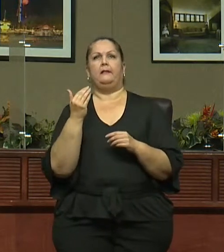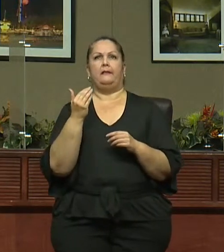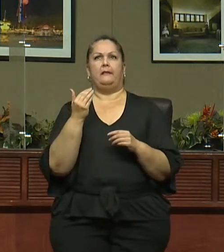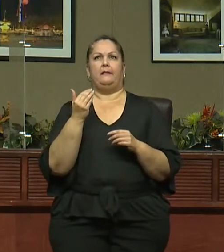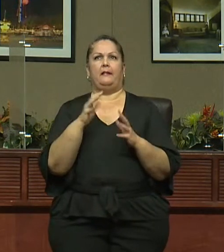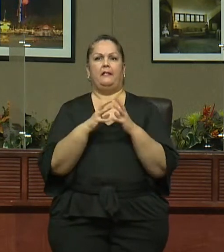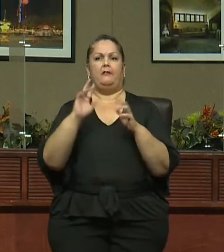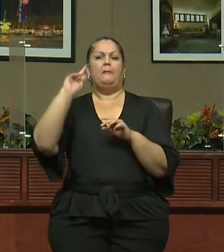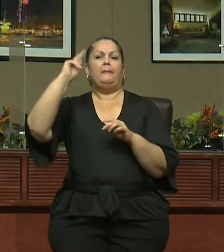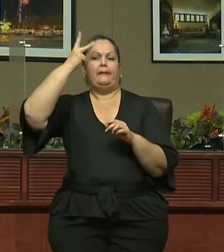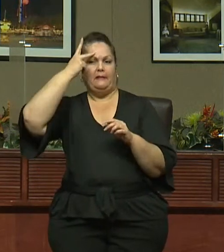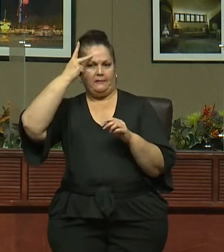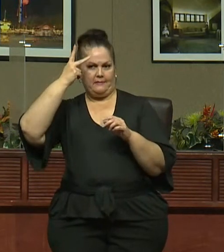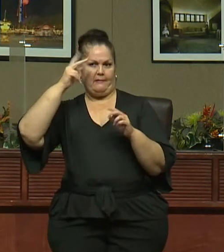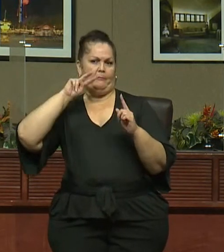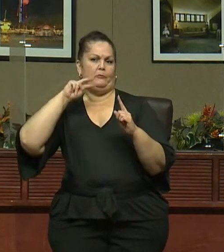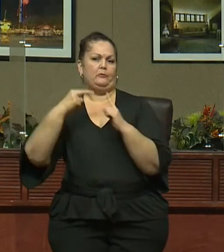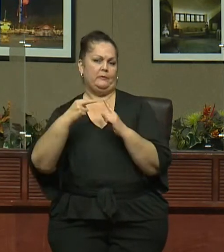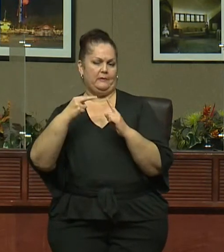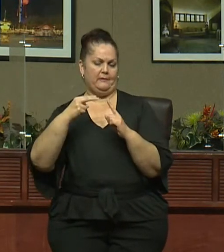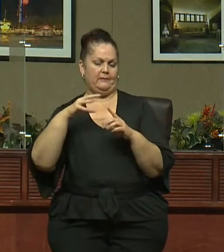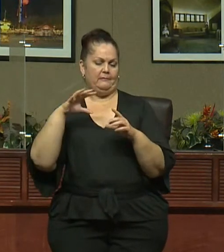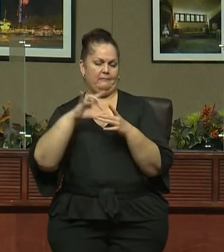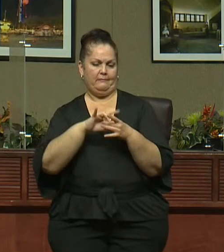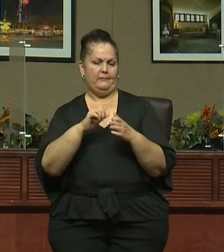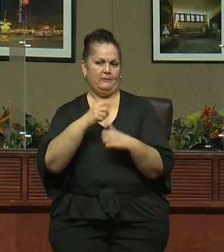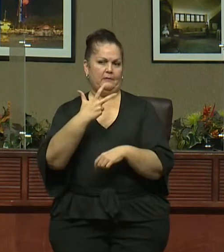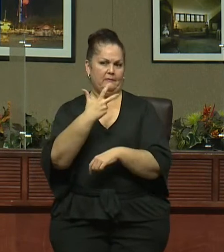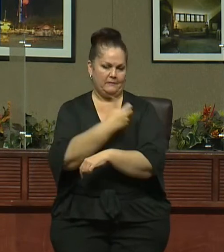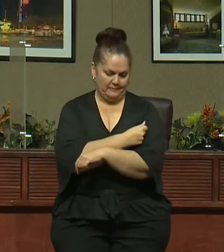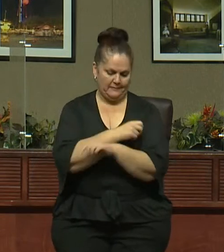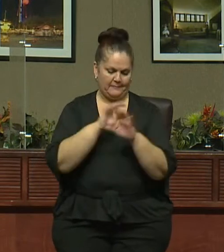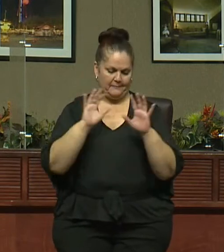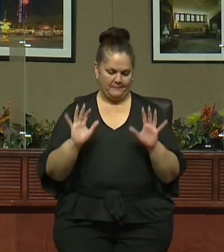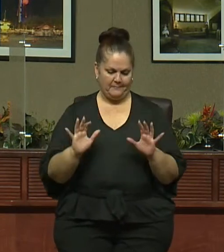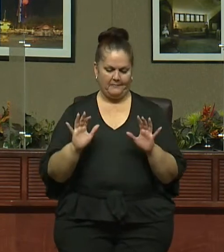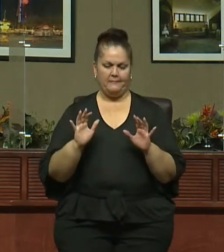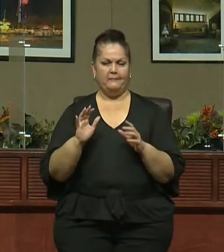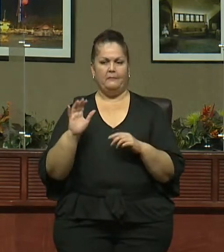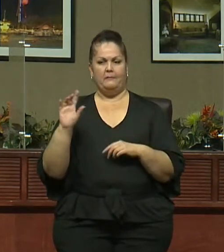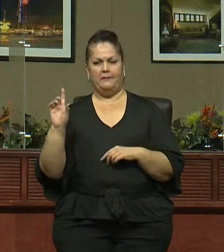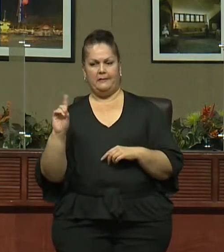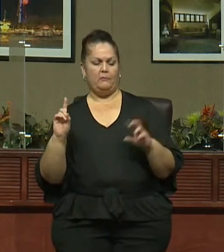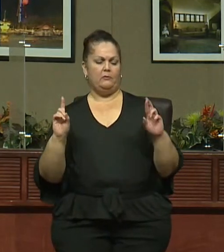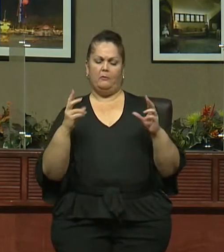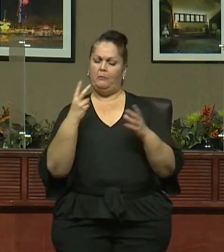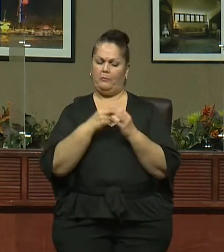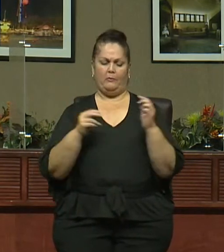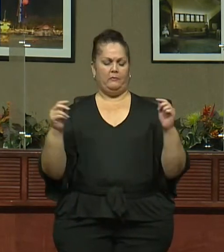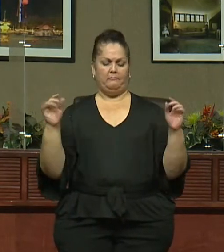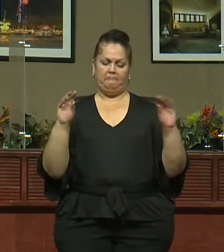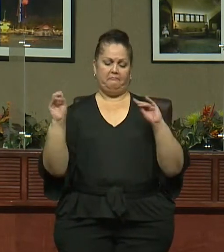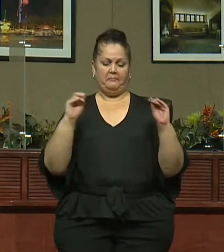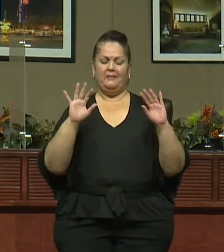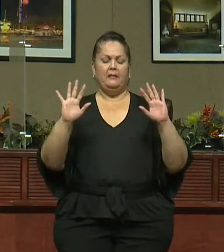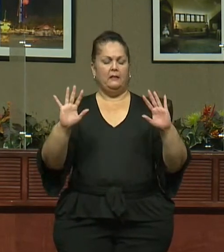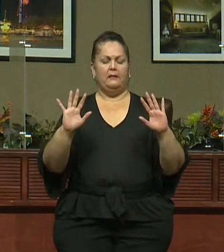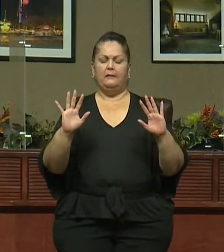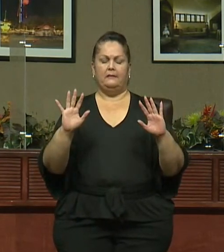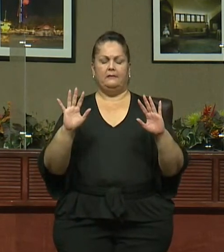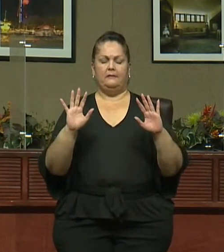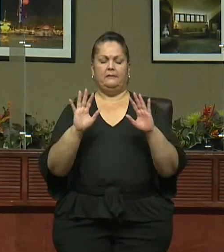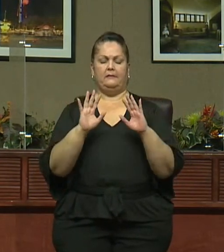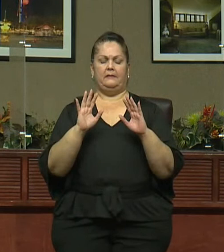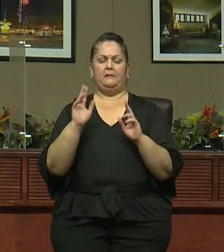issue from both sides of the aisle, and that carries a lot of mistrust depending on where you see